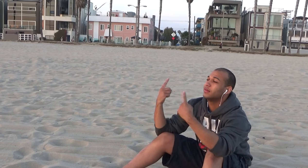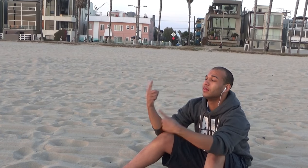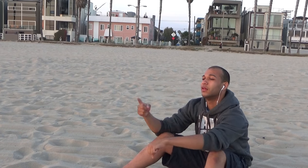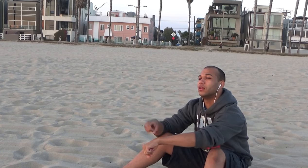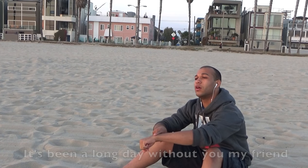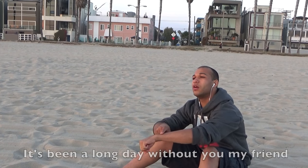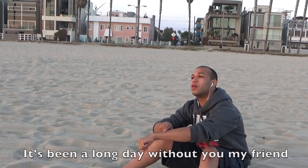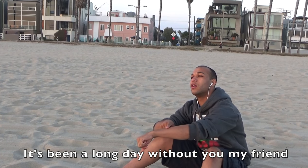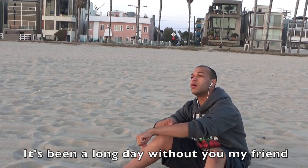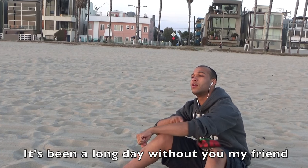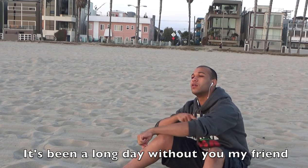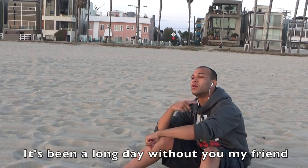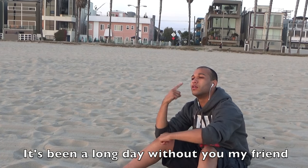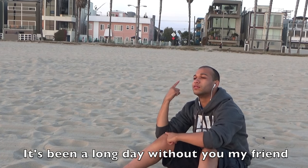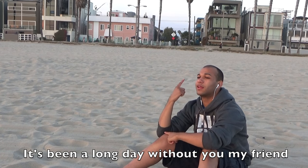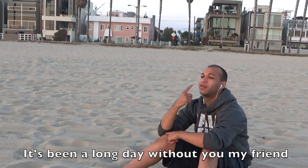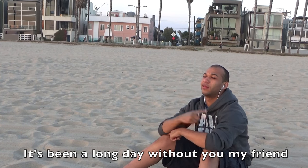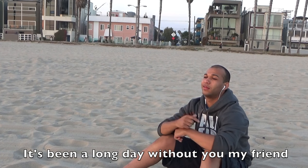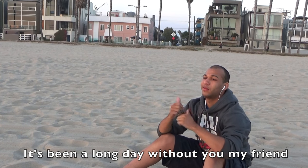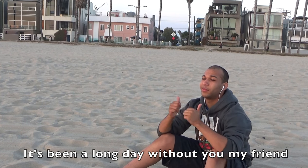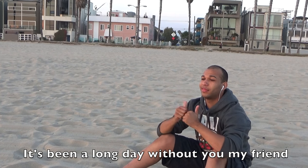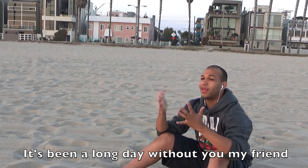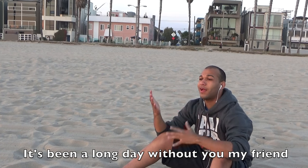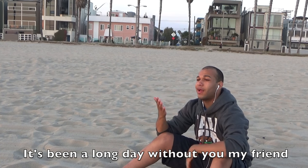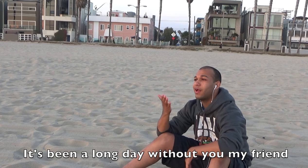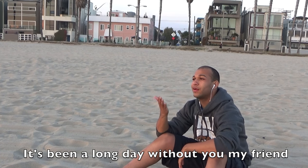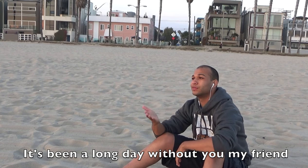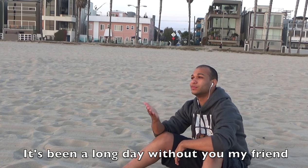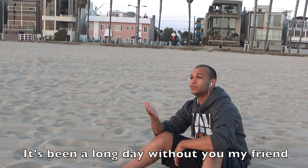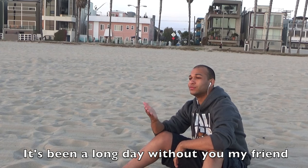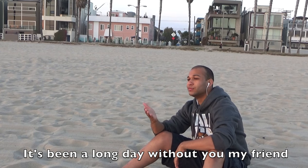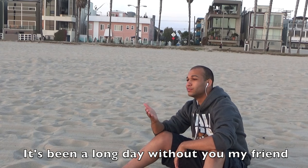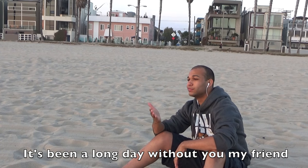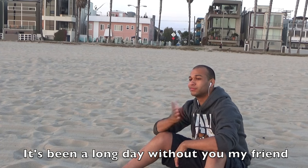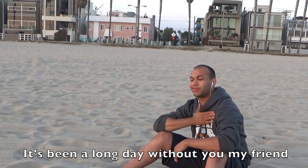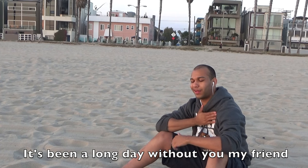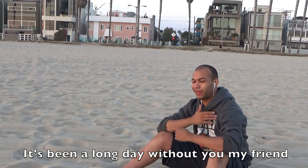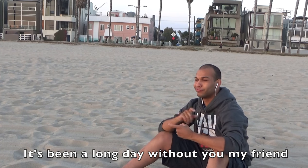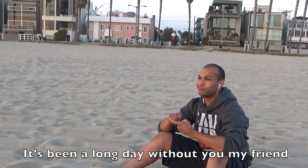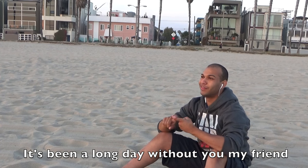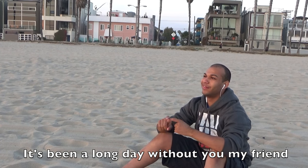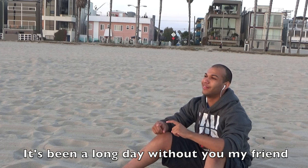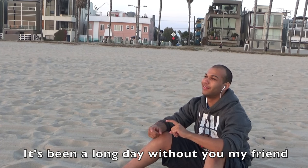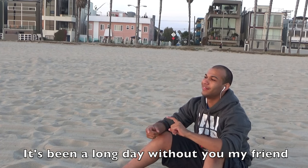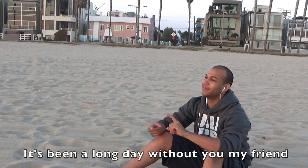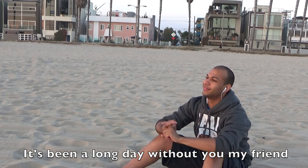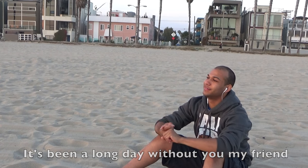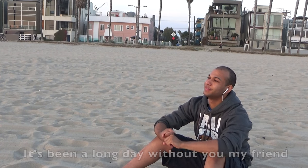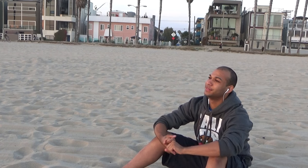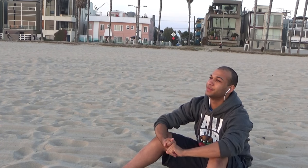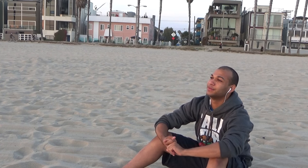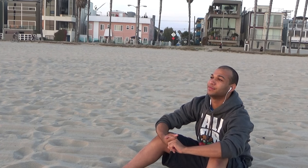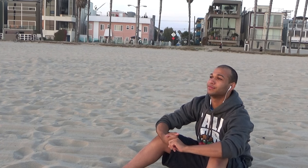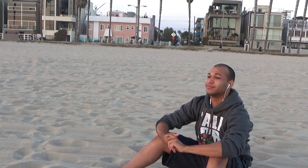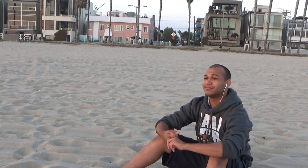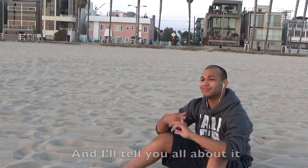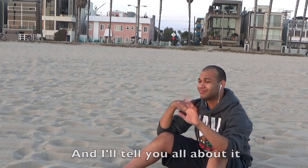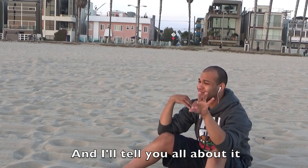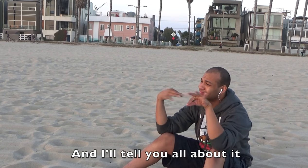It's been a long day without you, my friend And I'll tell